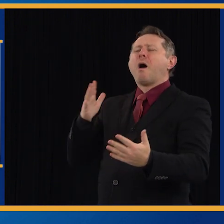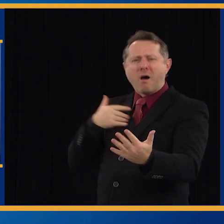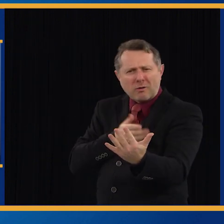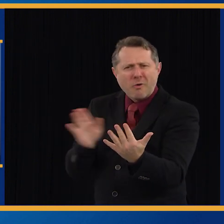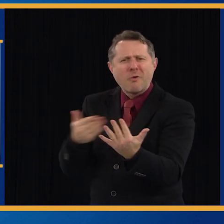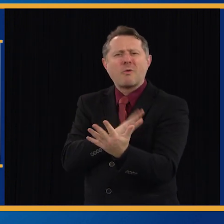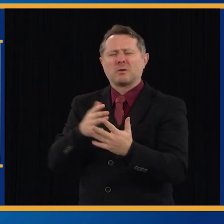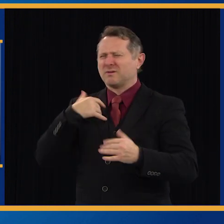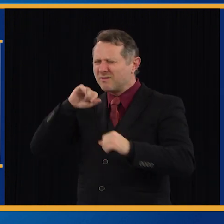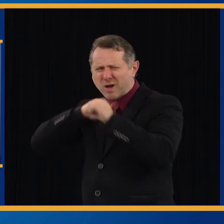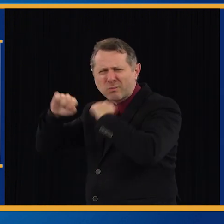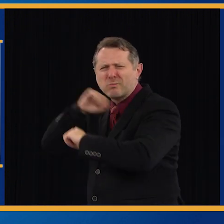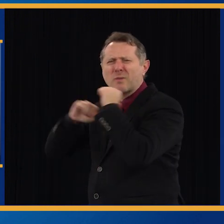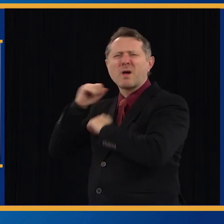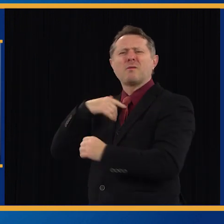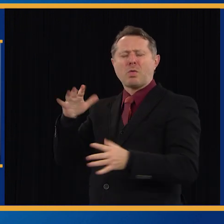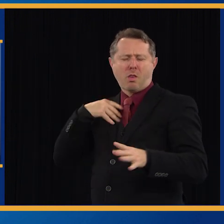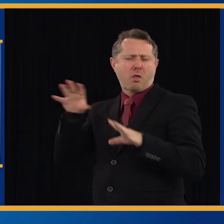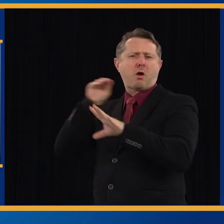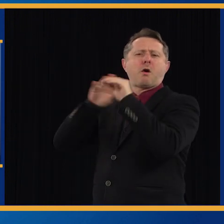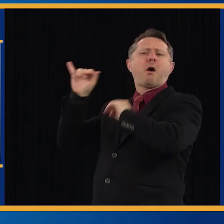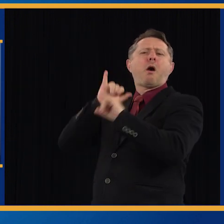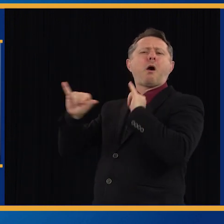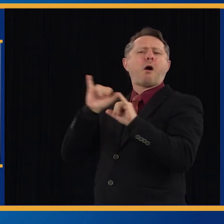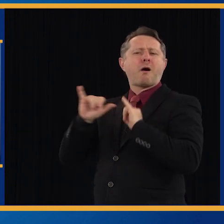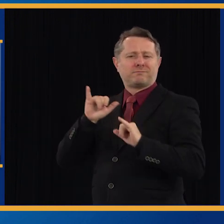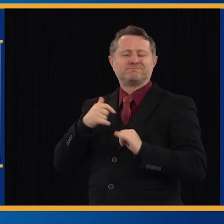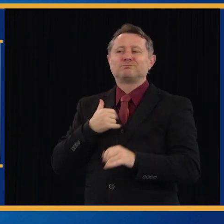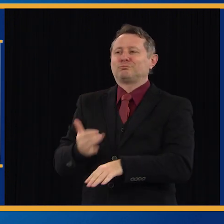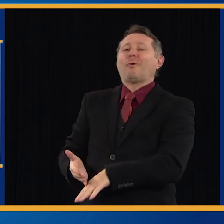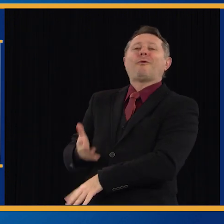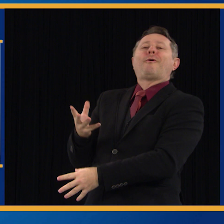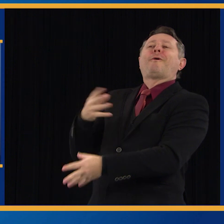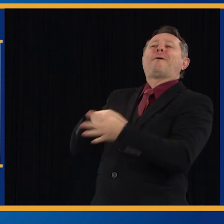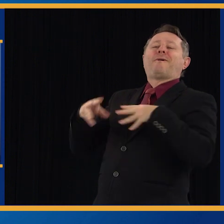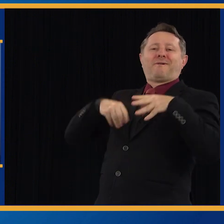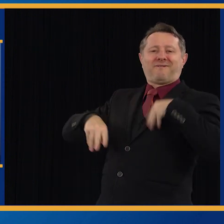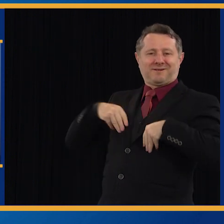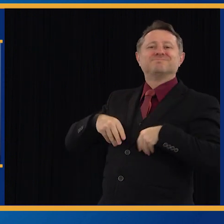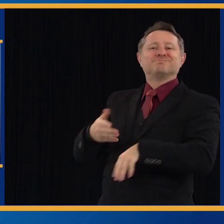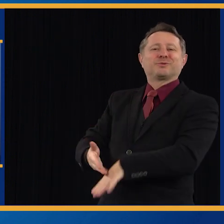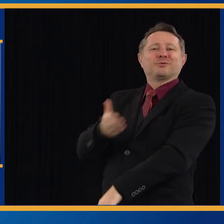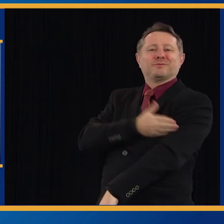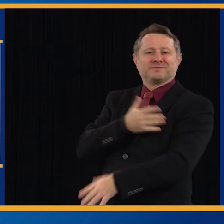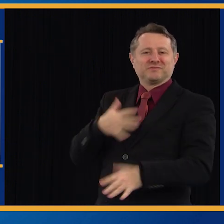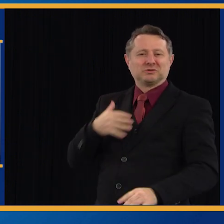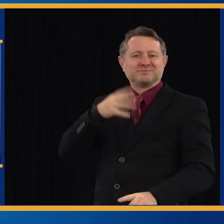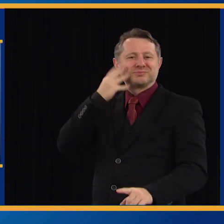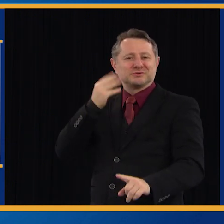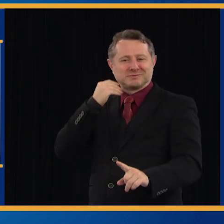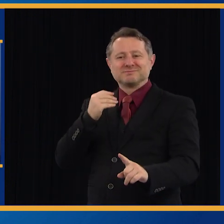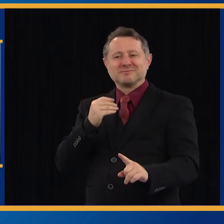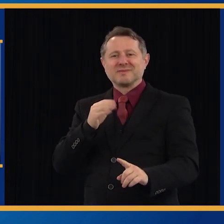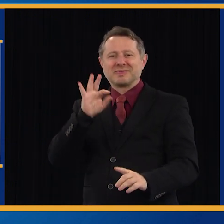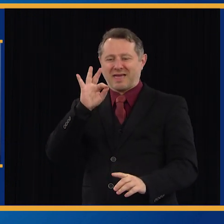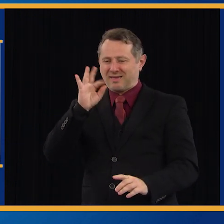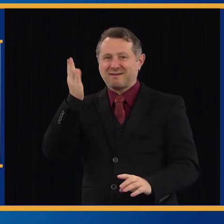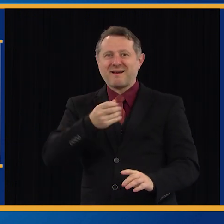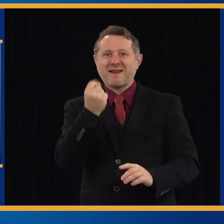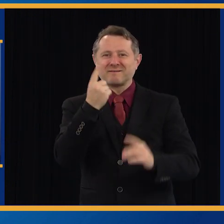much better we made this place from this incident, right? We went through 9/11. We're